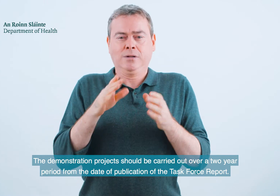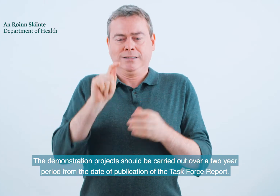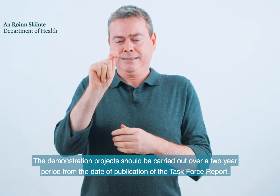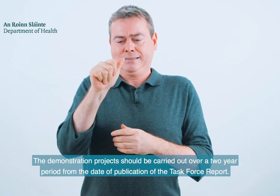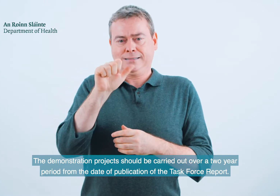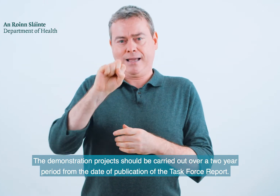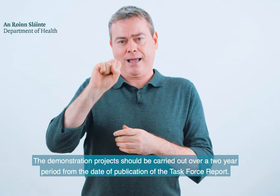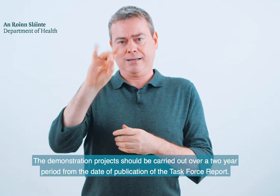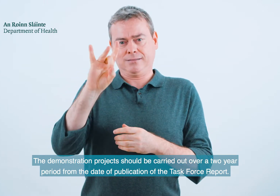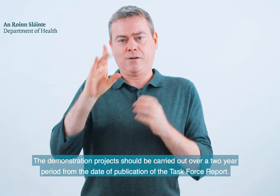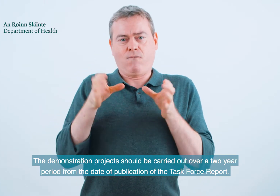report.